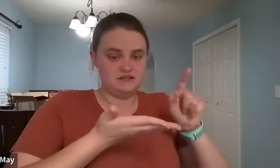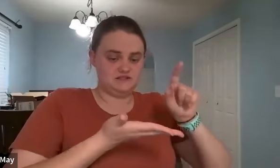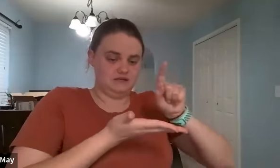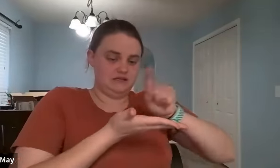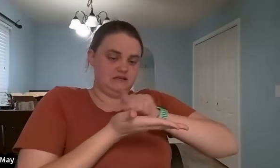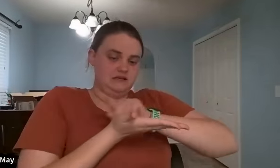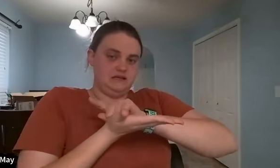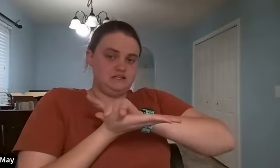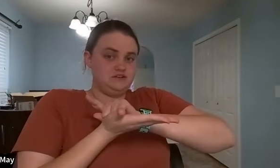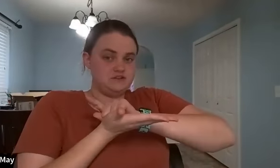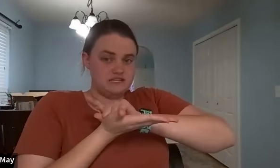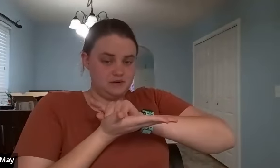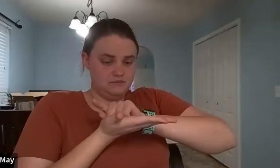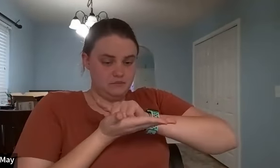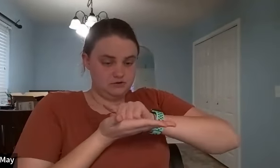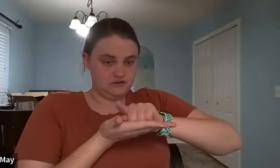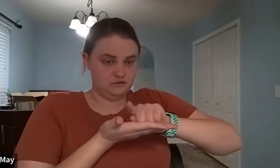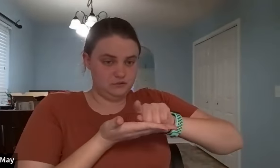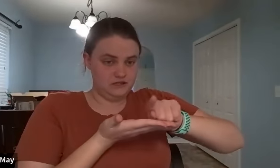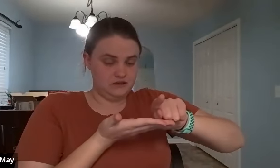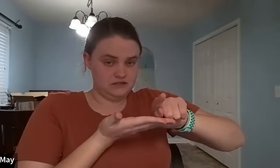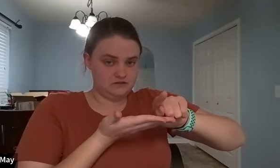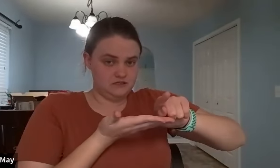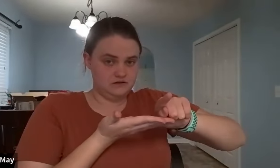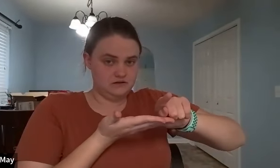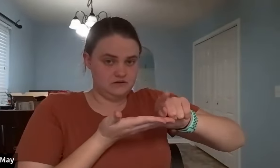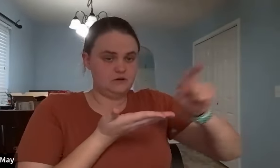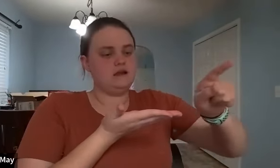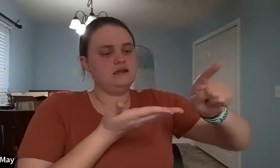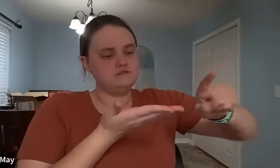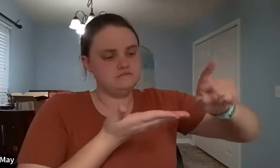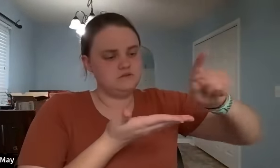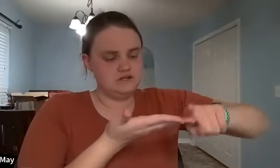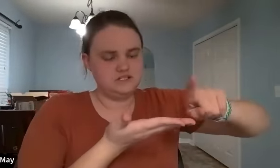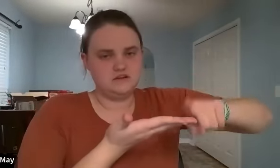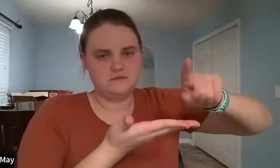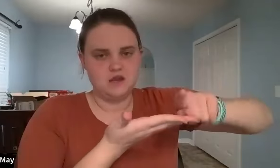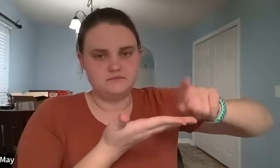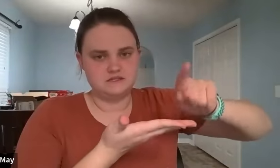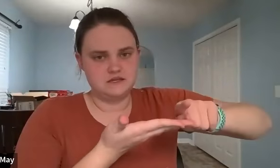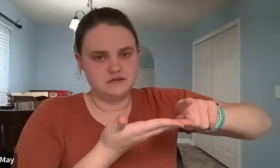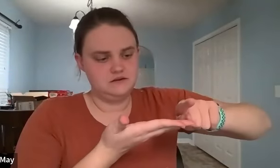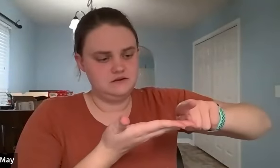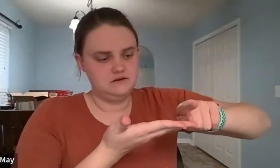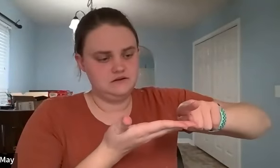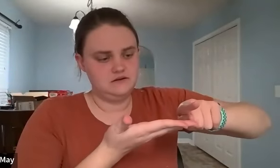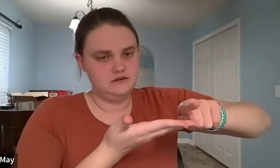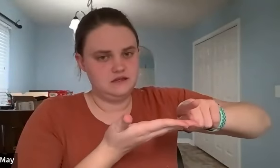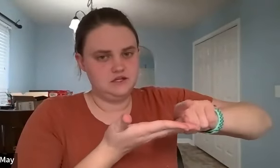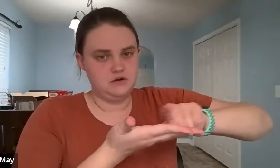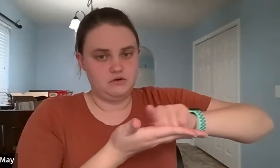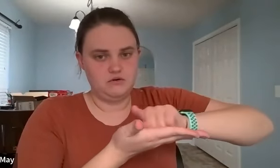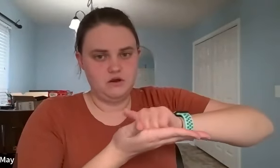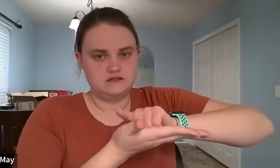next week is you do the same motion of week next week, or I guess you actually start from the opposite side. You go across